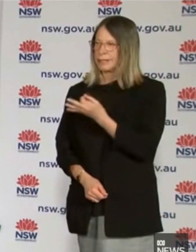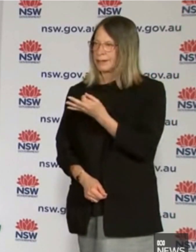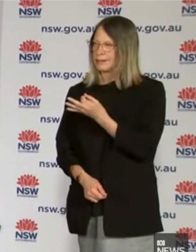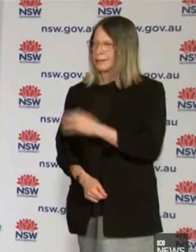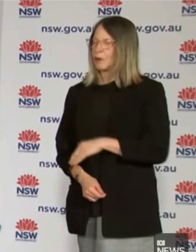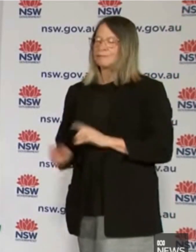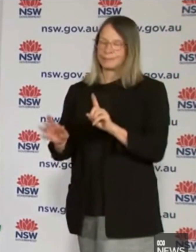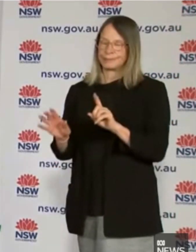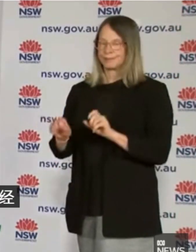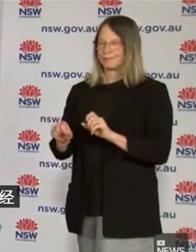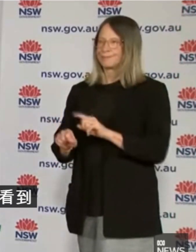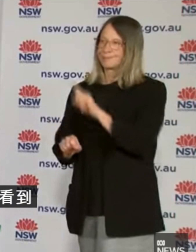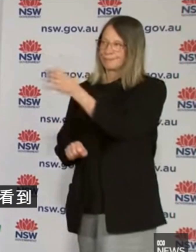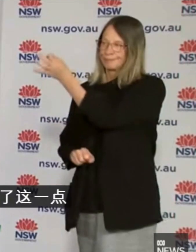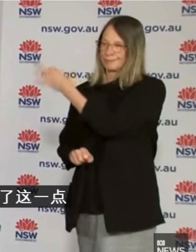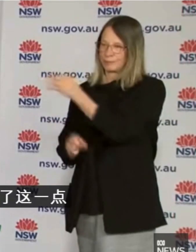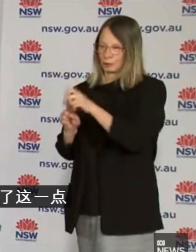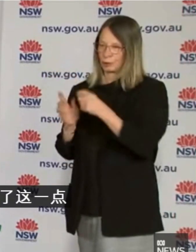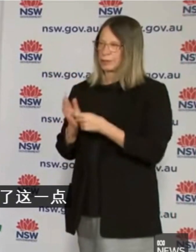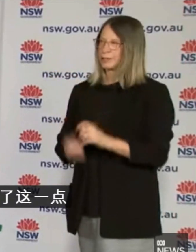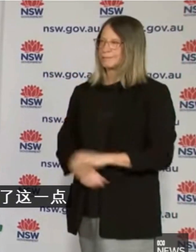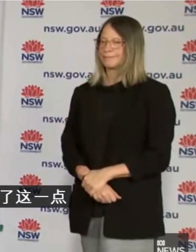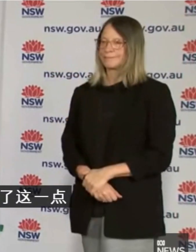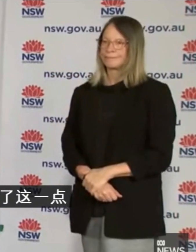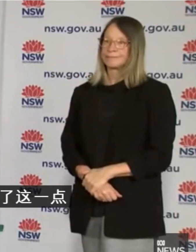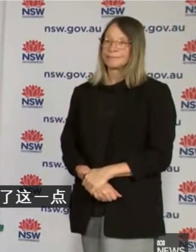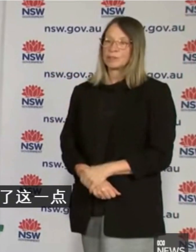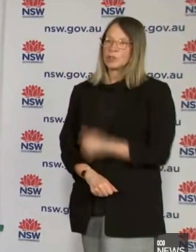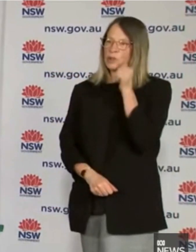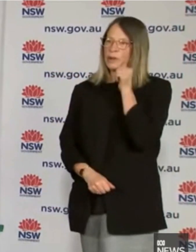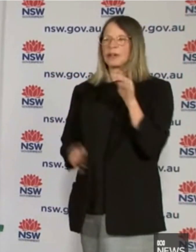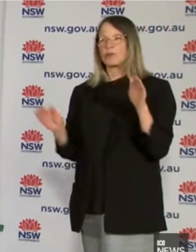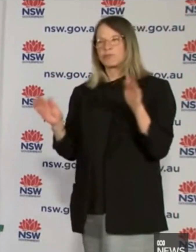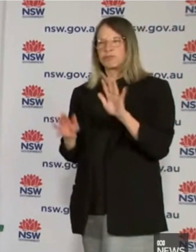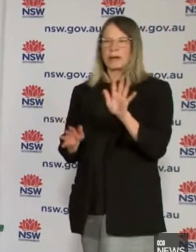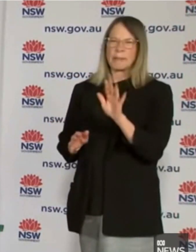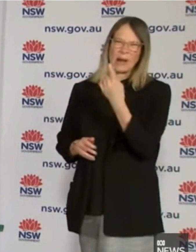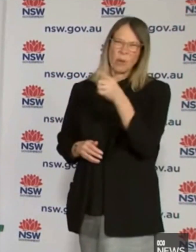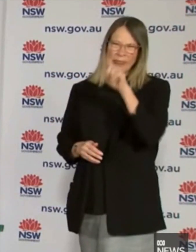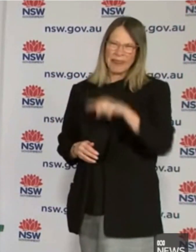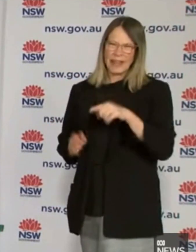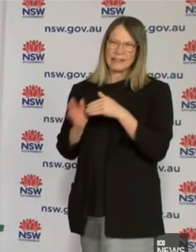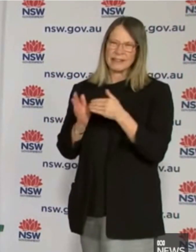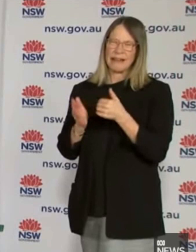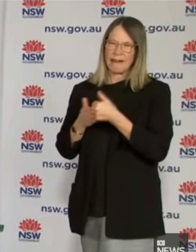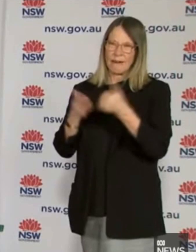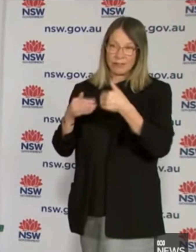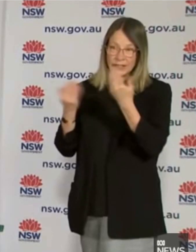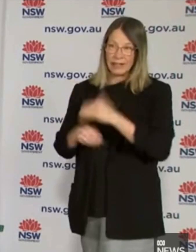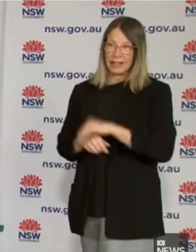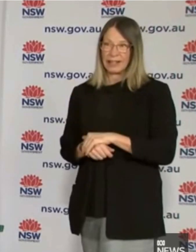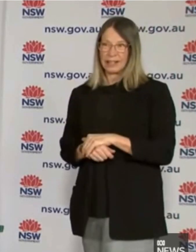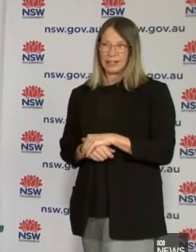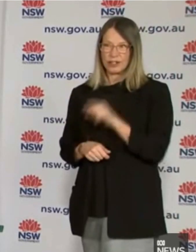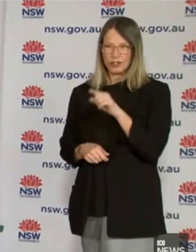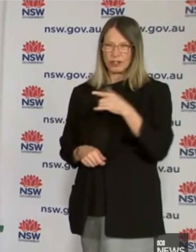Sorry. Just in terms of, we've seen this stabilisation case, we've been at about 1,000 for a little while. Is this the new normal? Are we going to stay